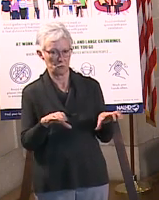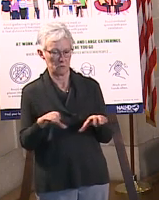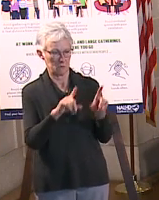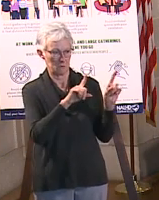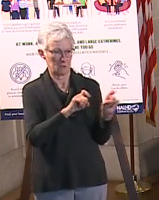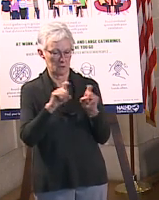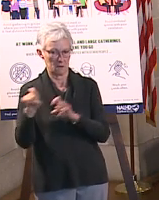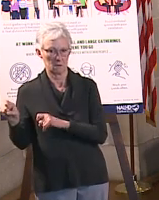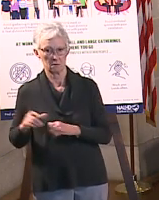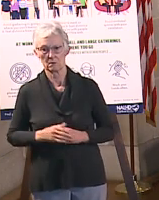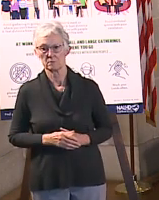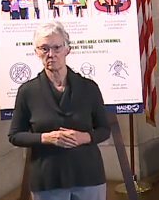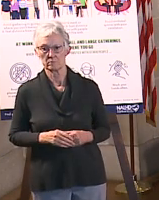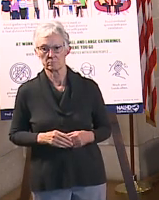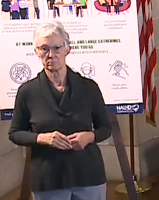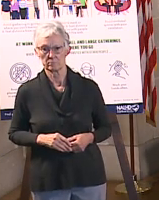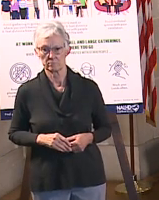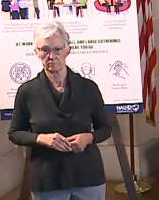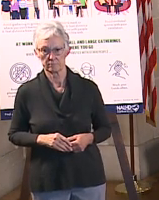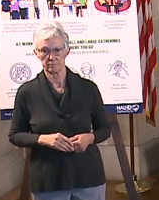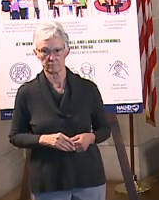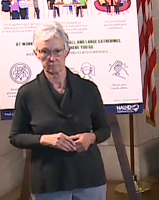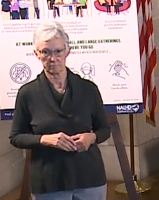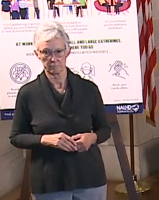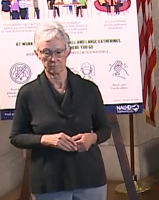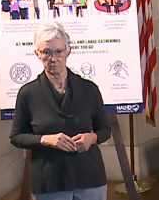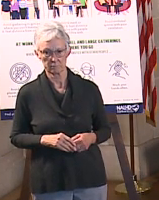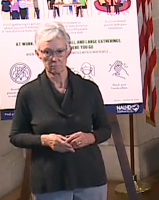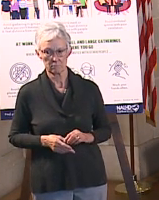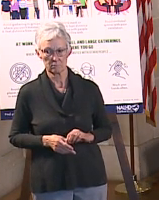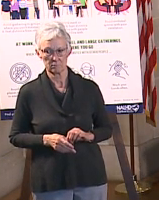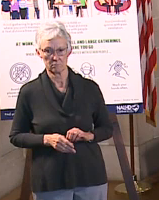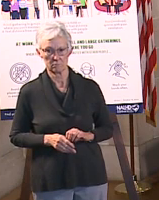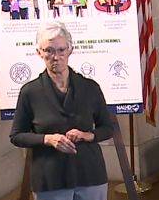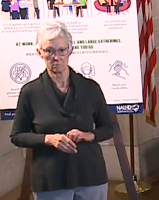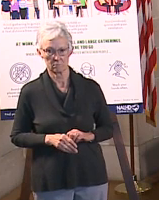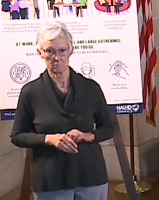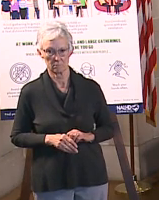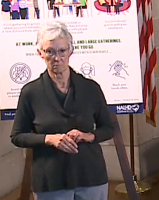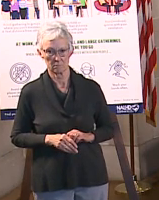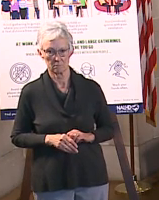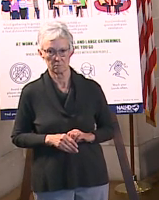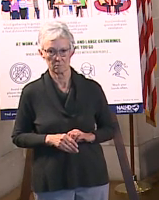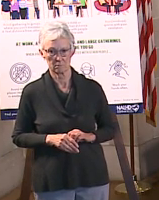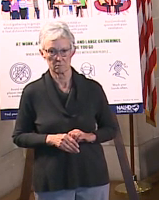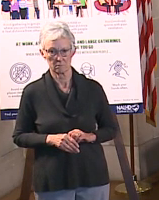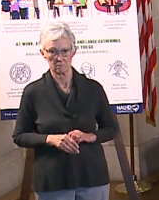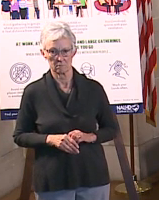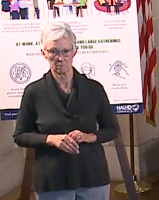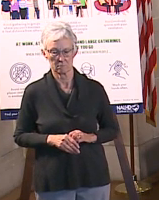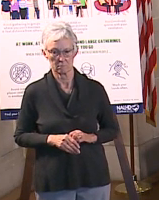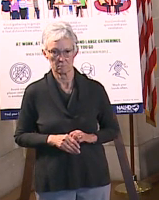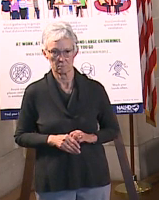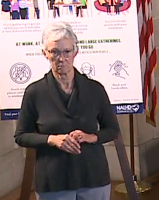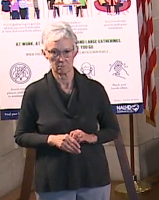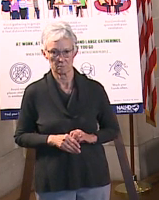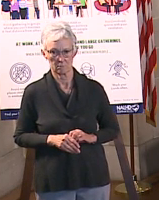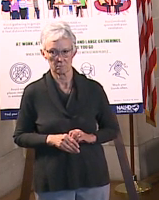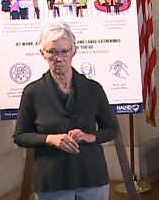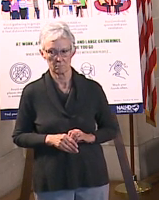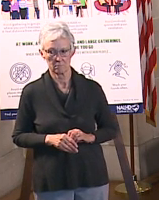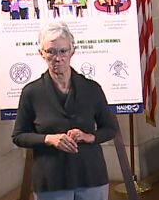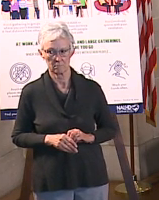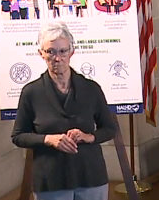Yeah, Andrew. And this issue will probably come up. I mean, when do you think the president should get tested, or the president-elect should get tested? I